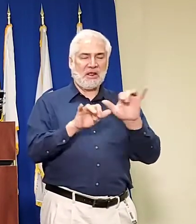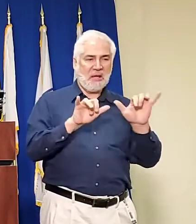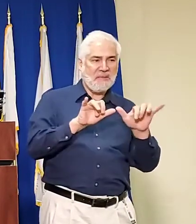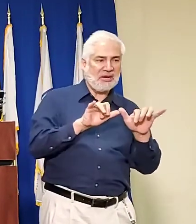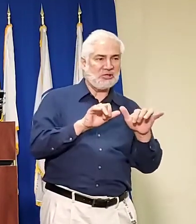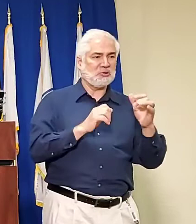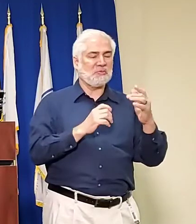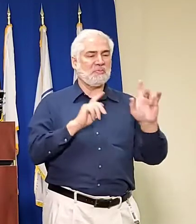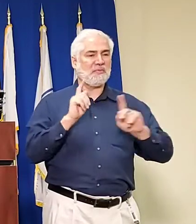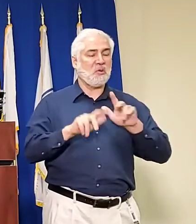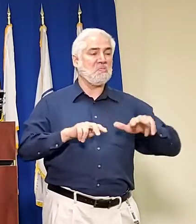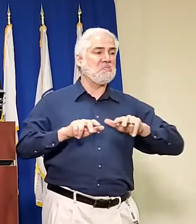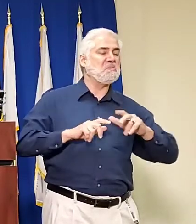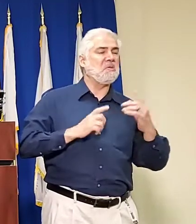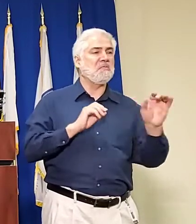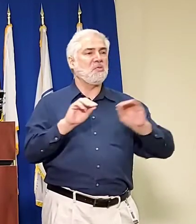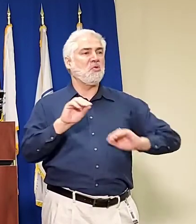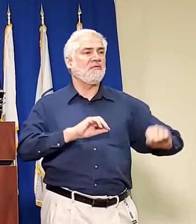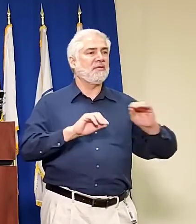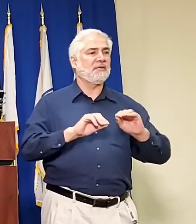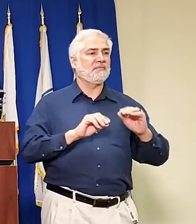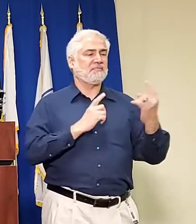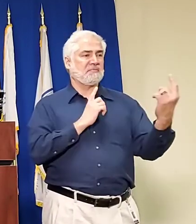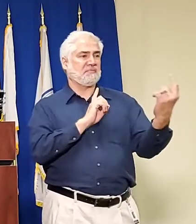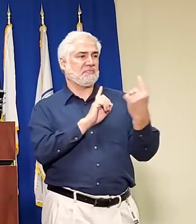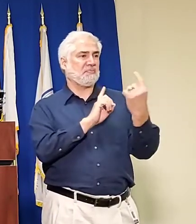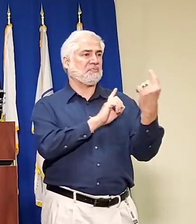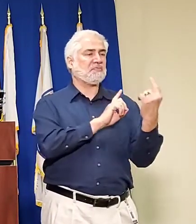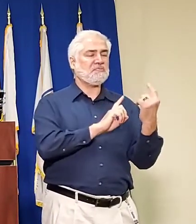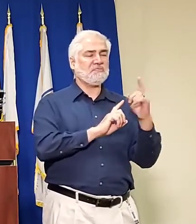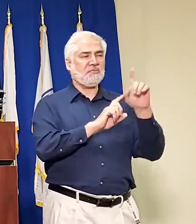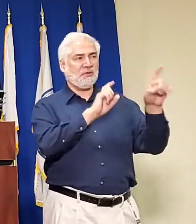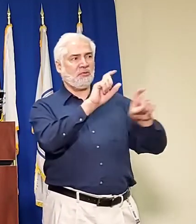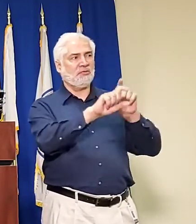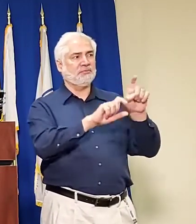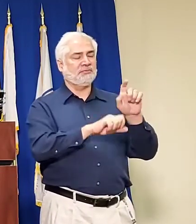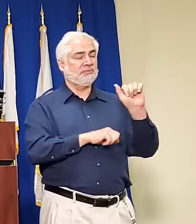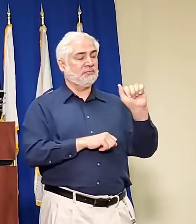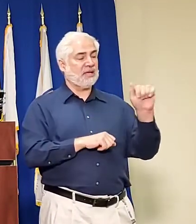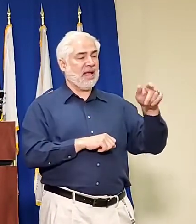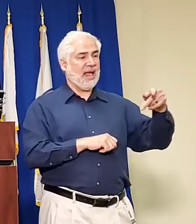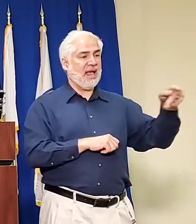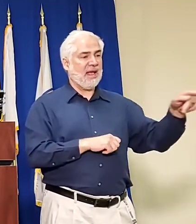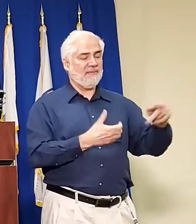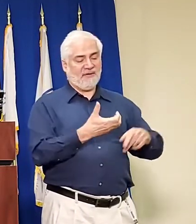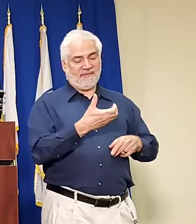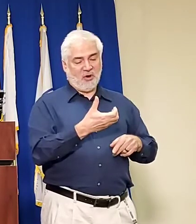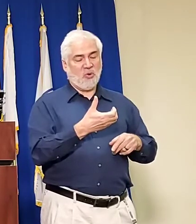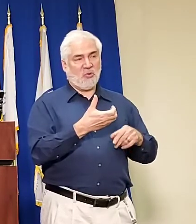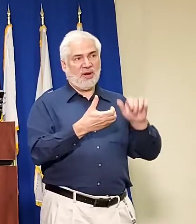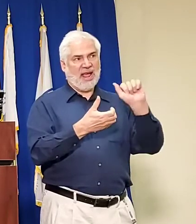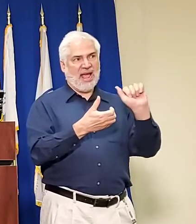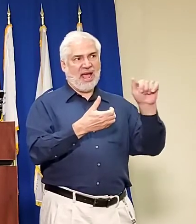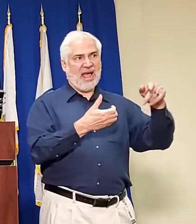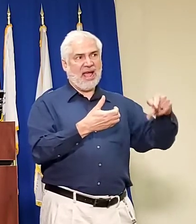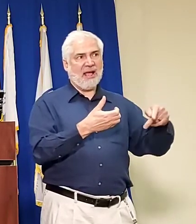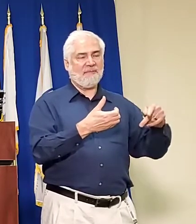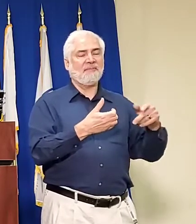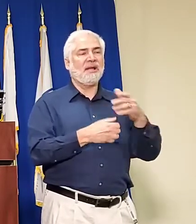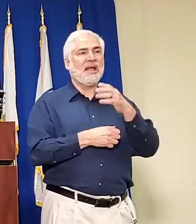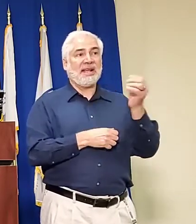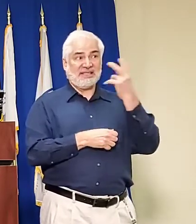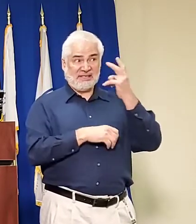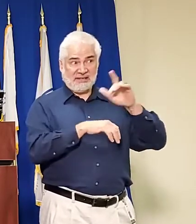are some legal questions that people have had about that app. So at the current time, our position at the county level is to wait and see when that